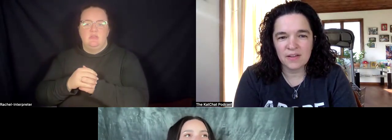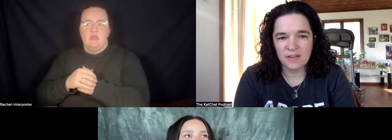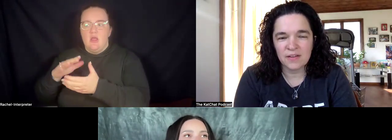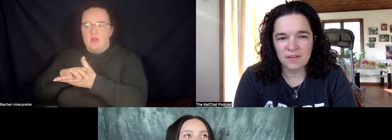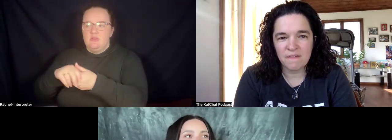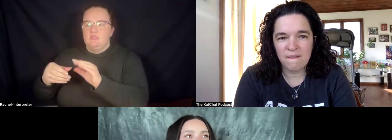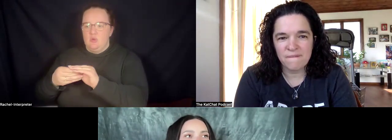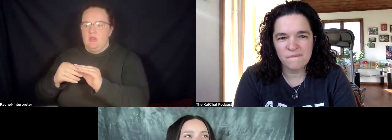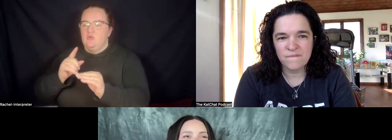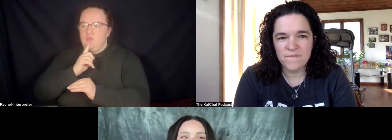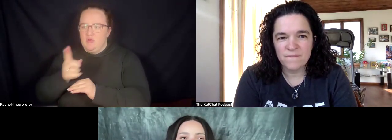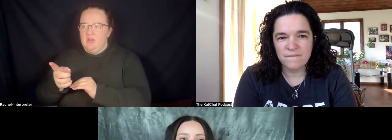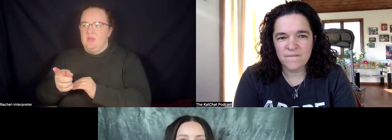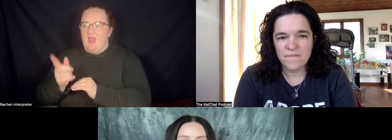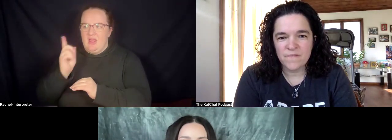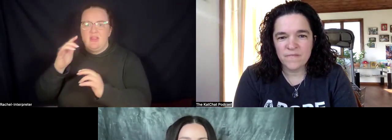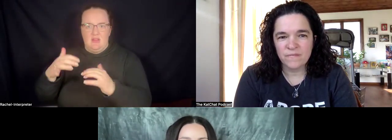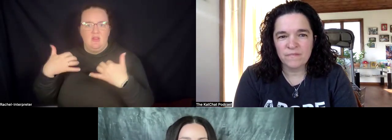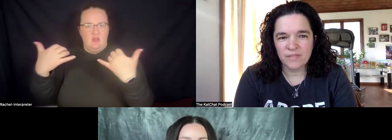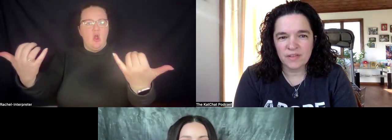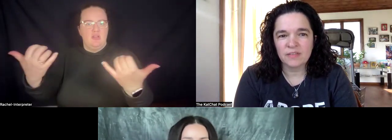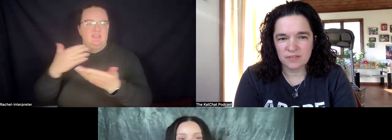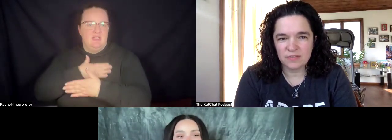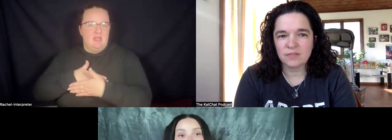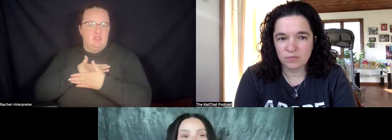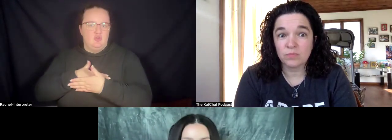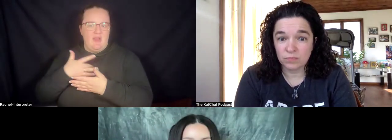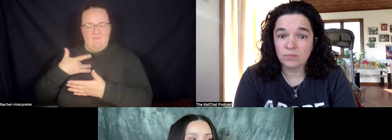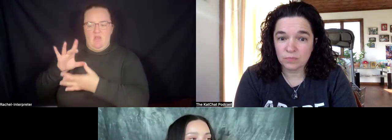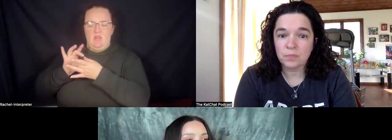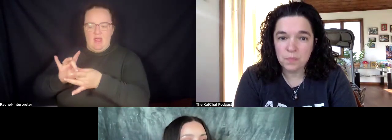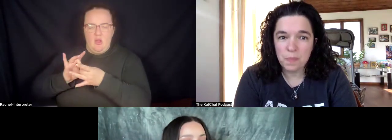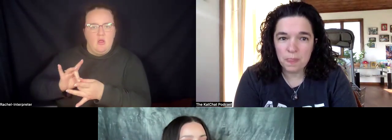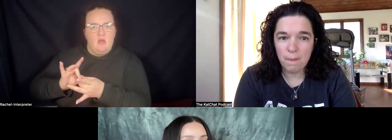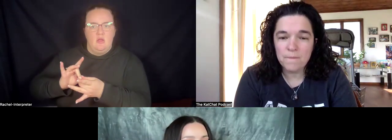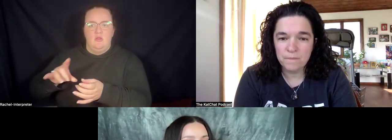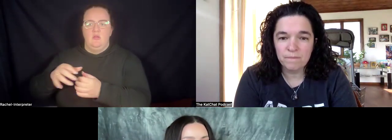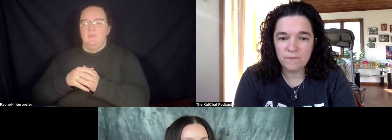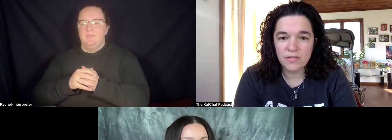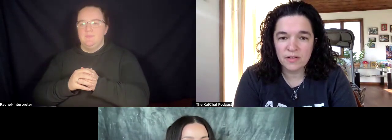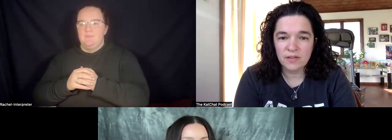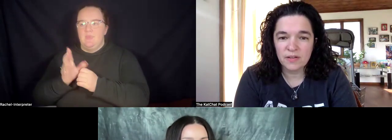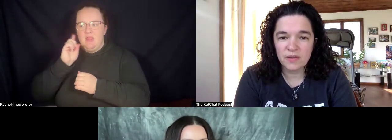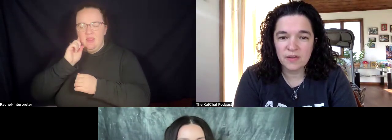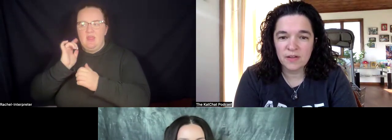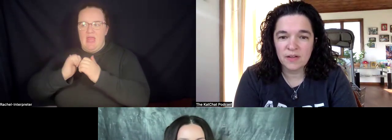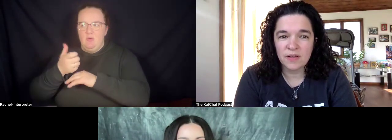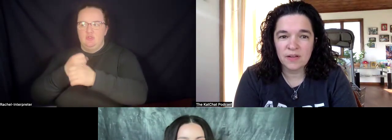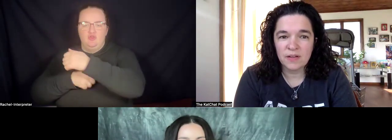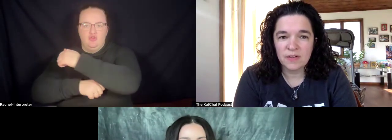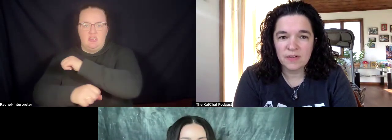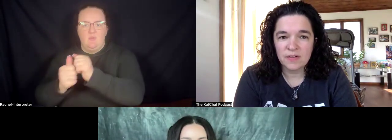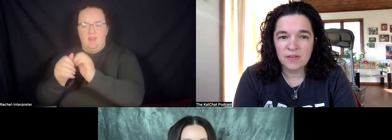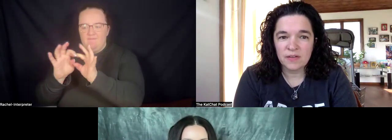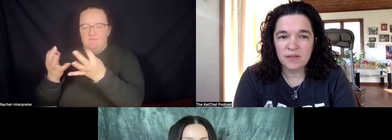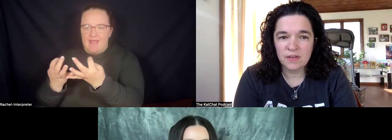really connected. I think audiences really enjoyed this anthology. I think the structure of the family